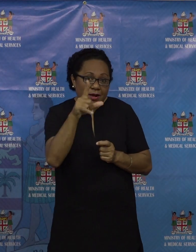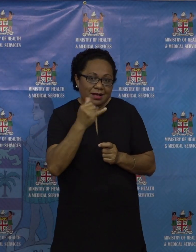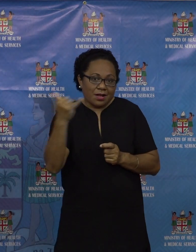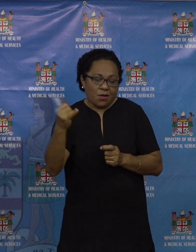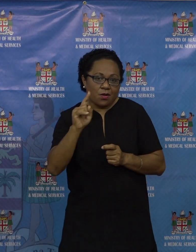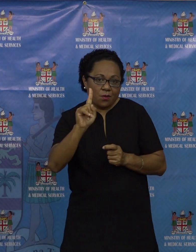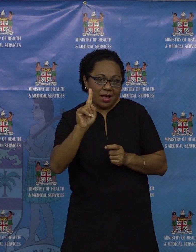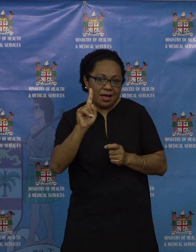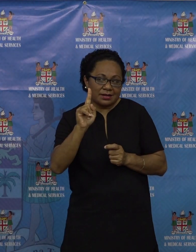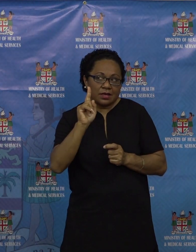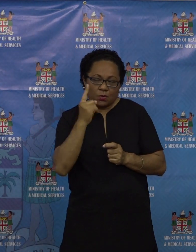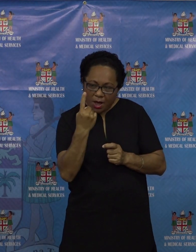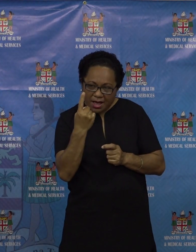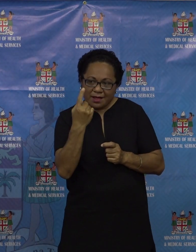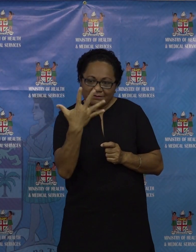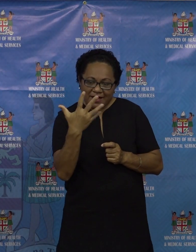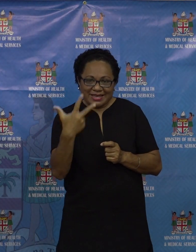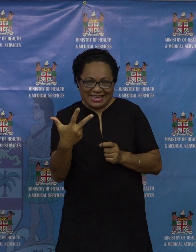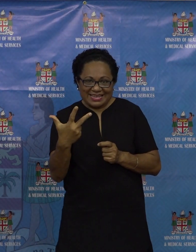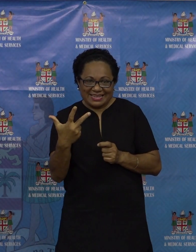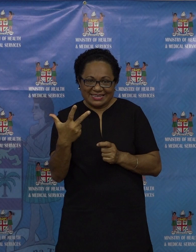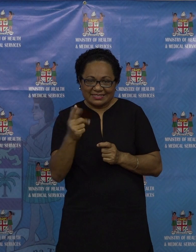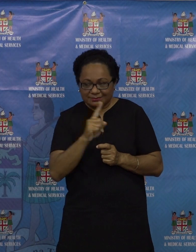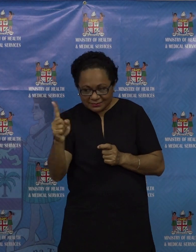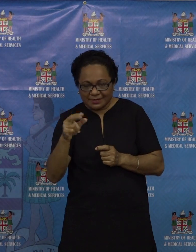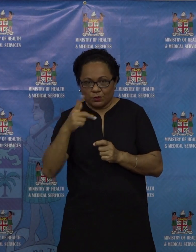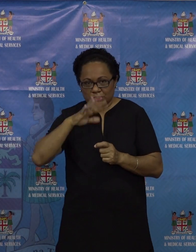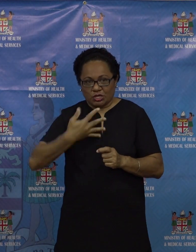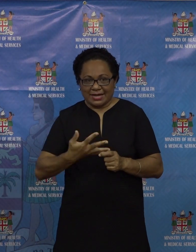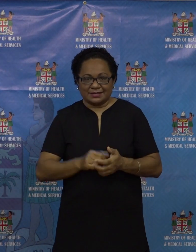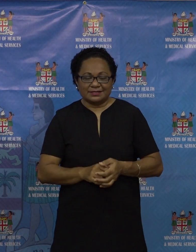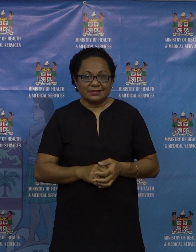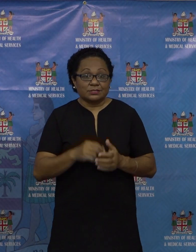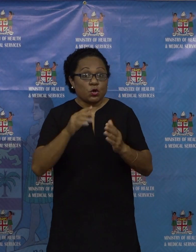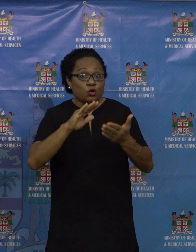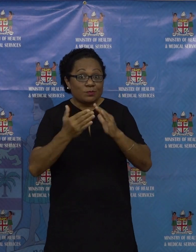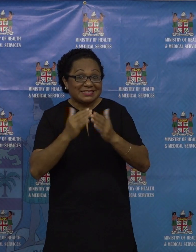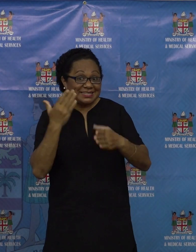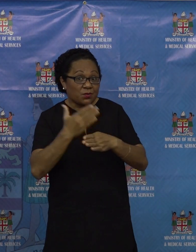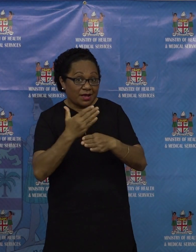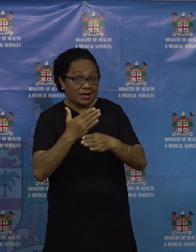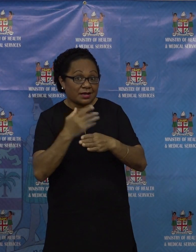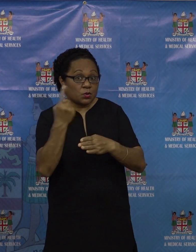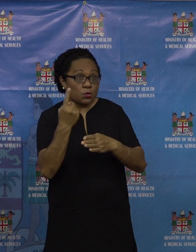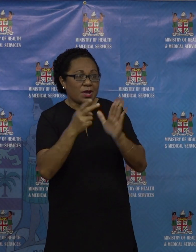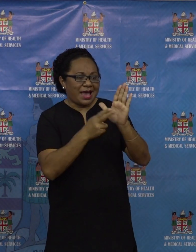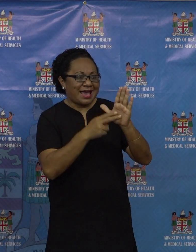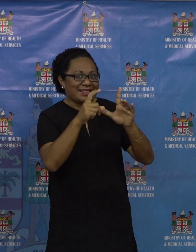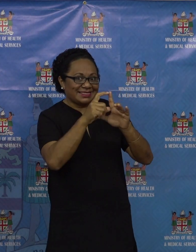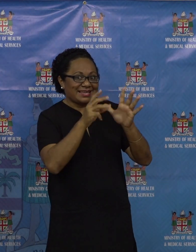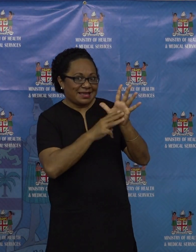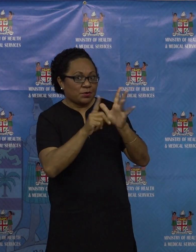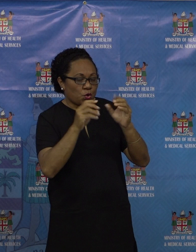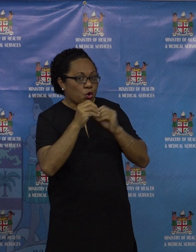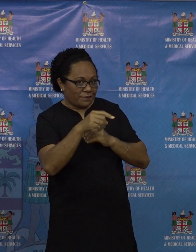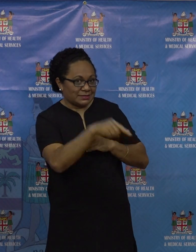further clarification. Our community engagement effort, led by the NDMO office and